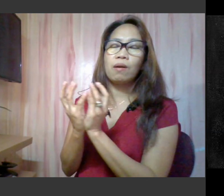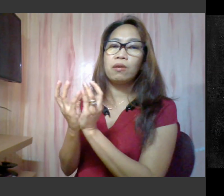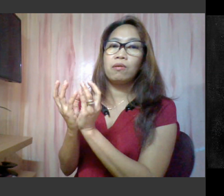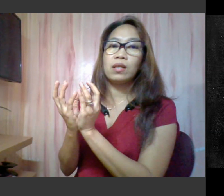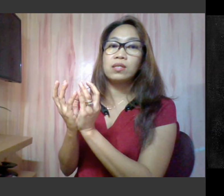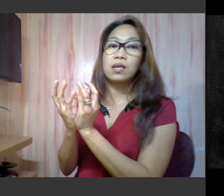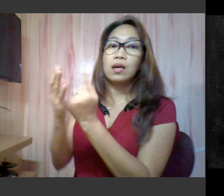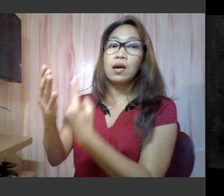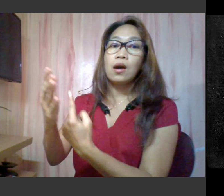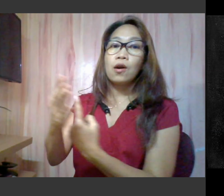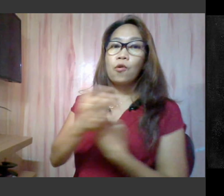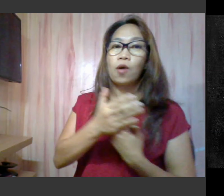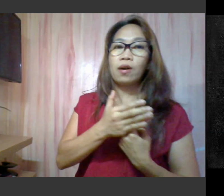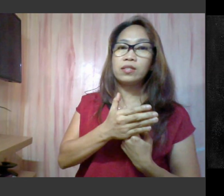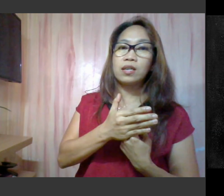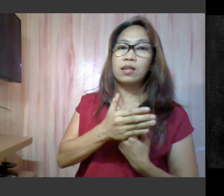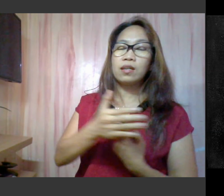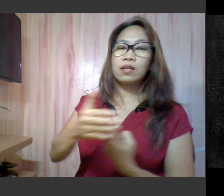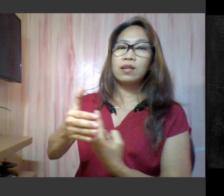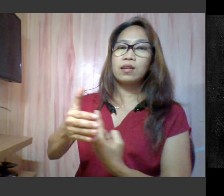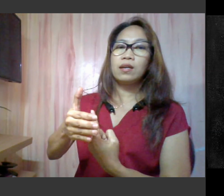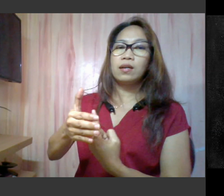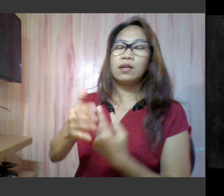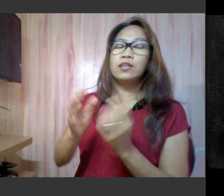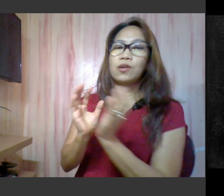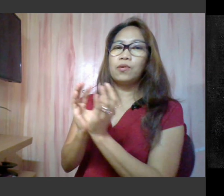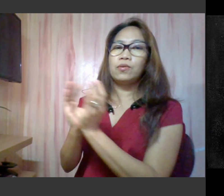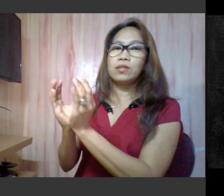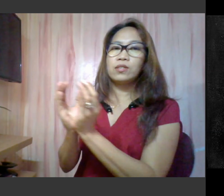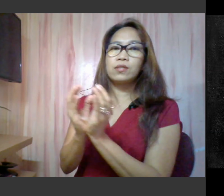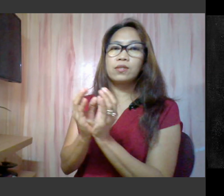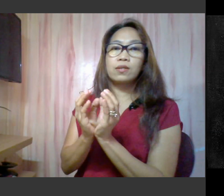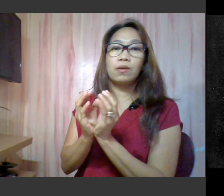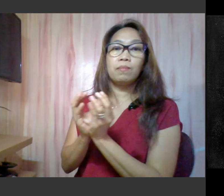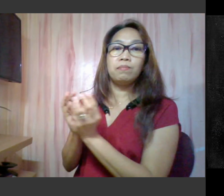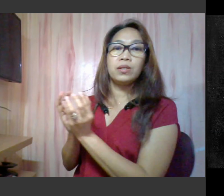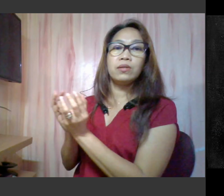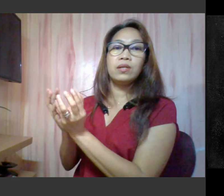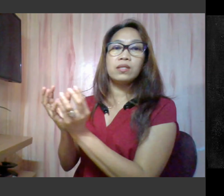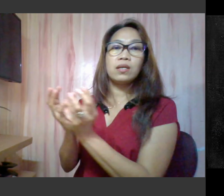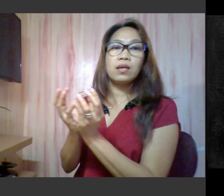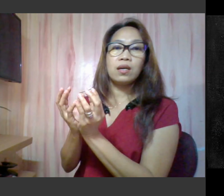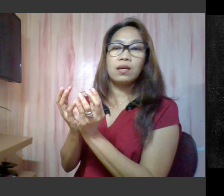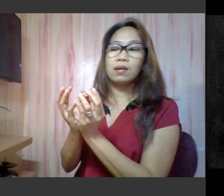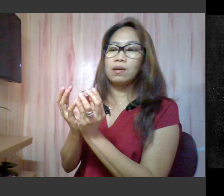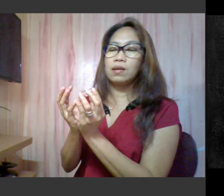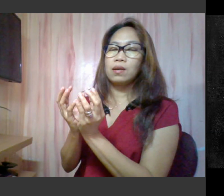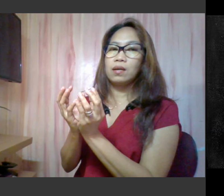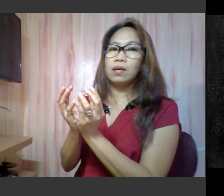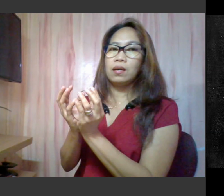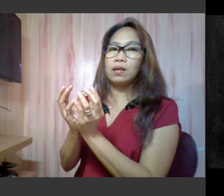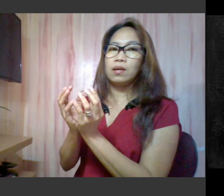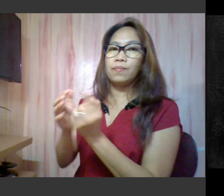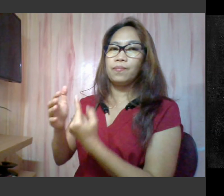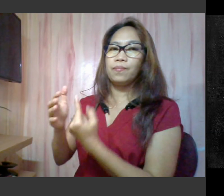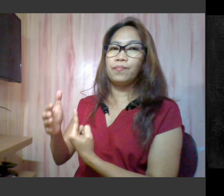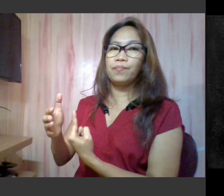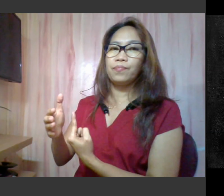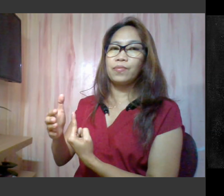together, community quarantine. So that's community